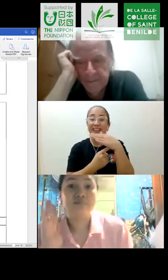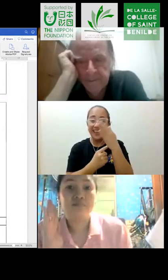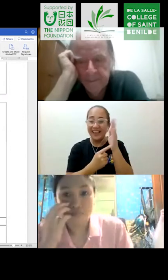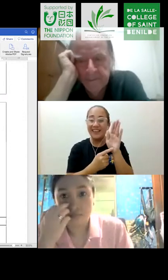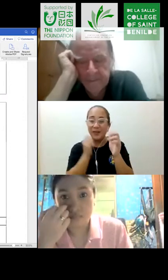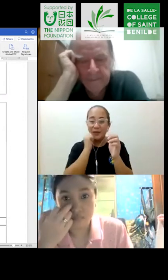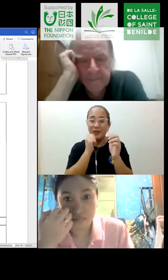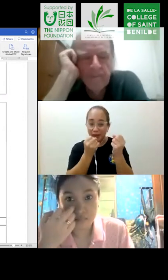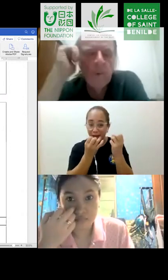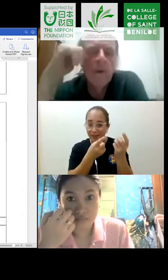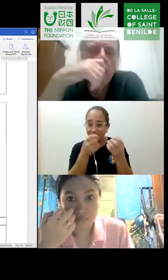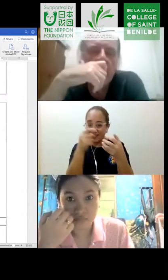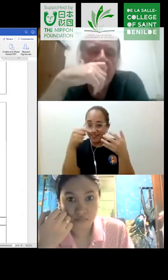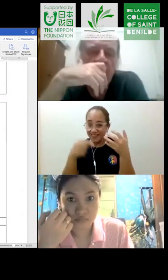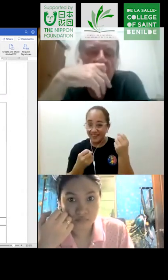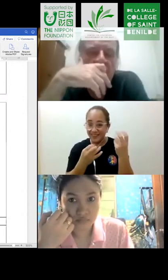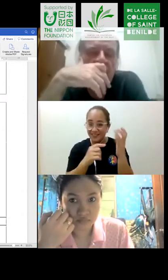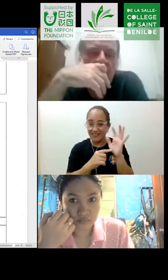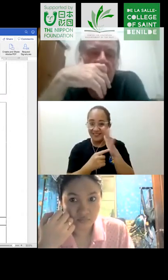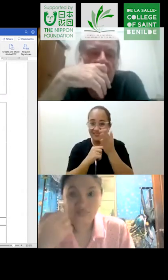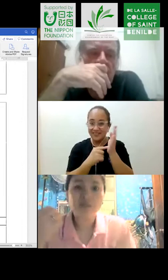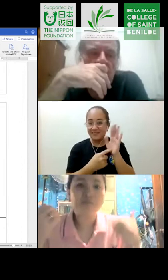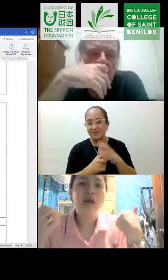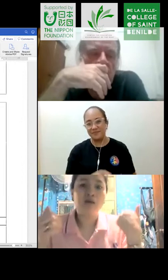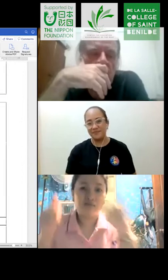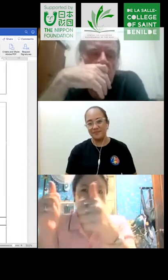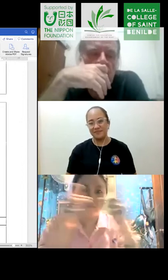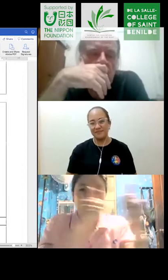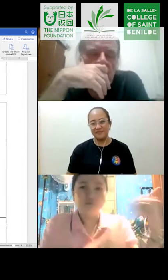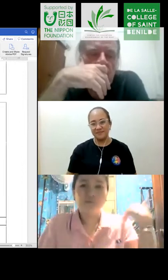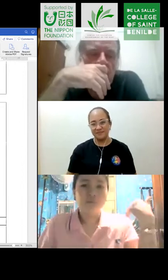Yeah. Yes, sir. Okay.